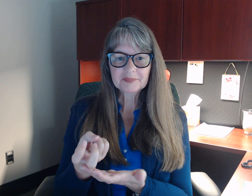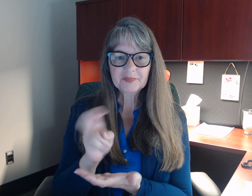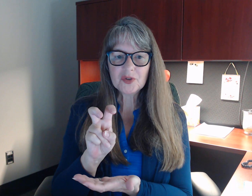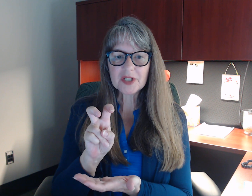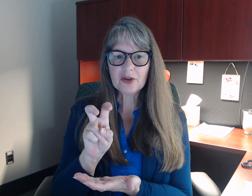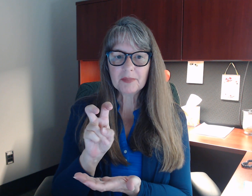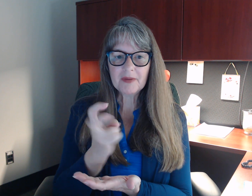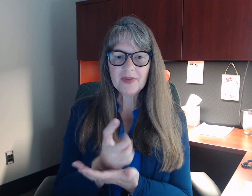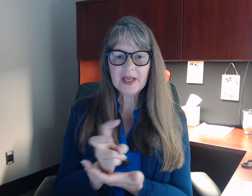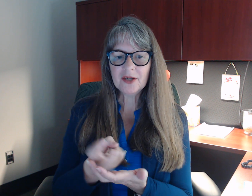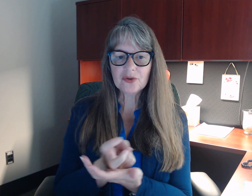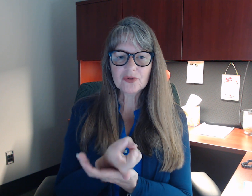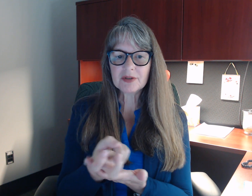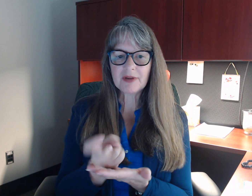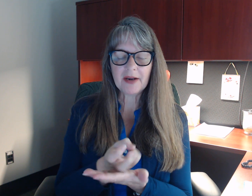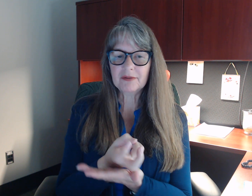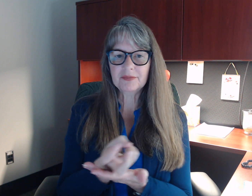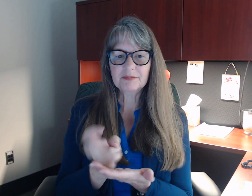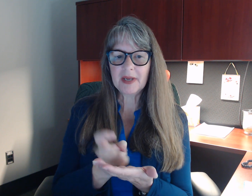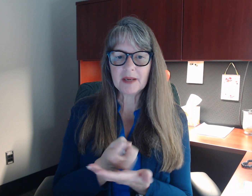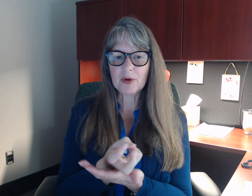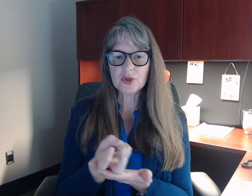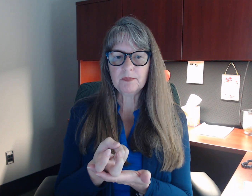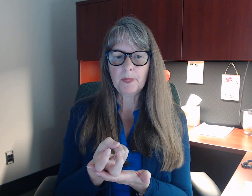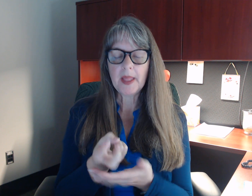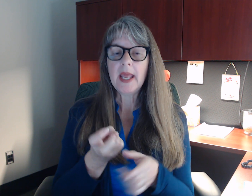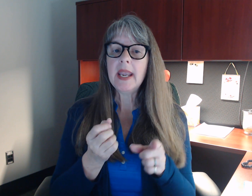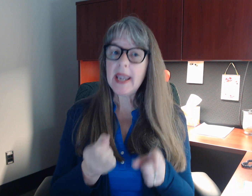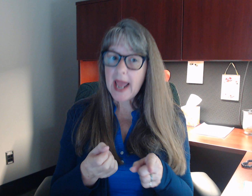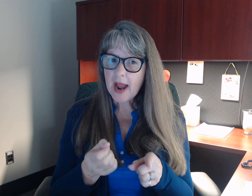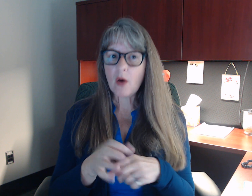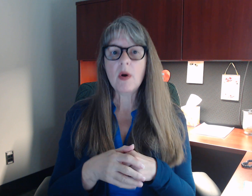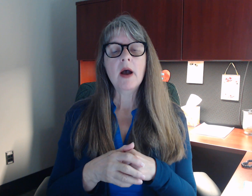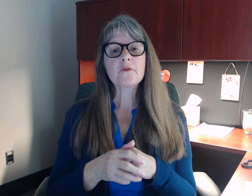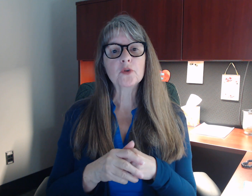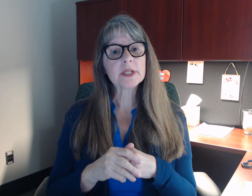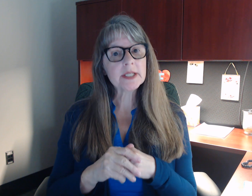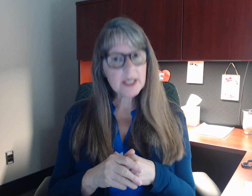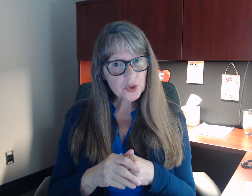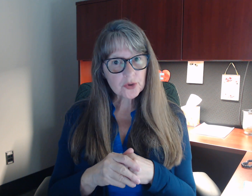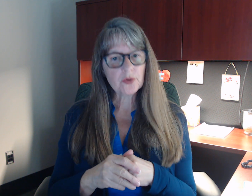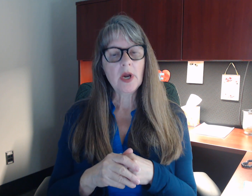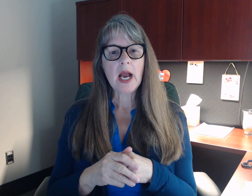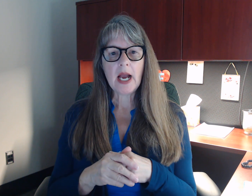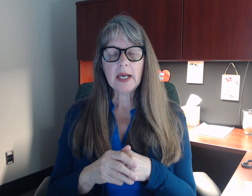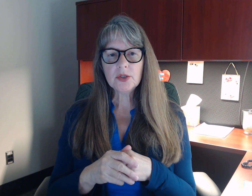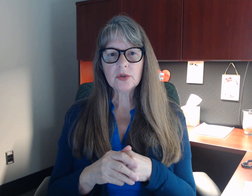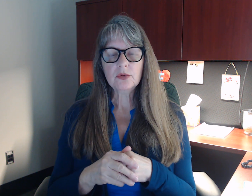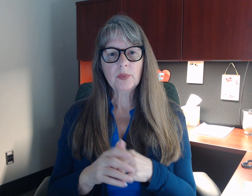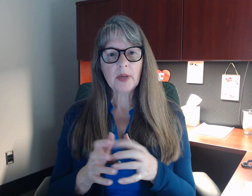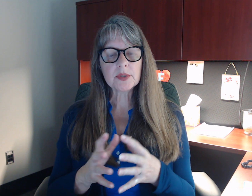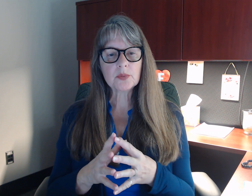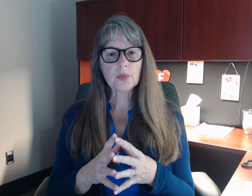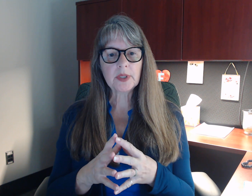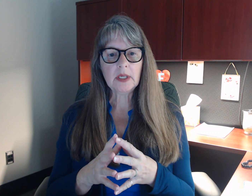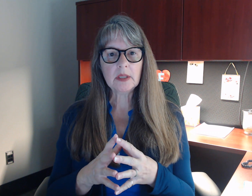You just take your bent V and you just kind of make a motion. Now, for seizure, I do, when I was working in the